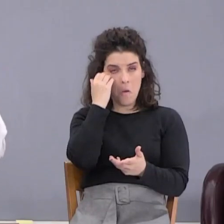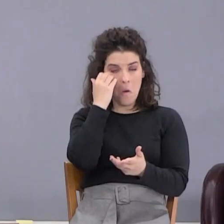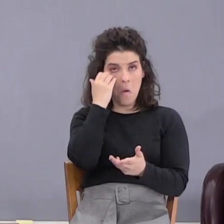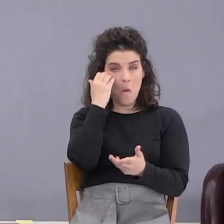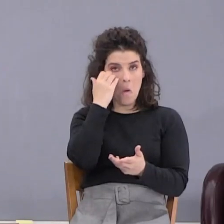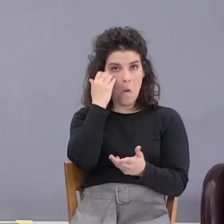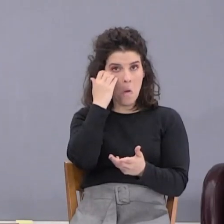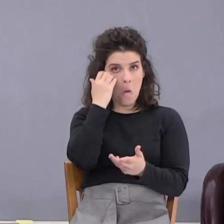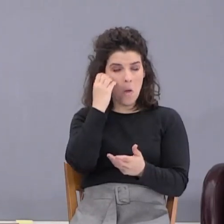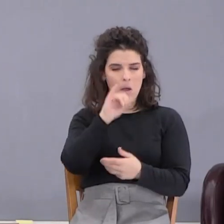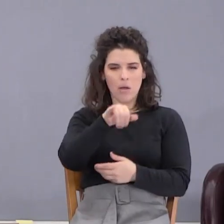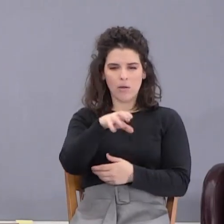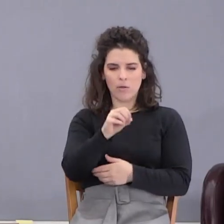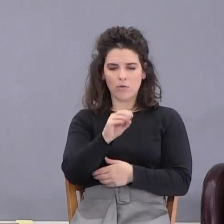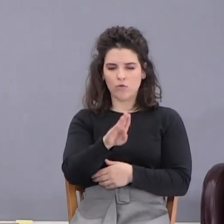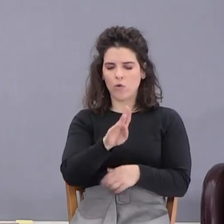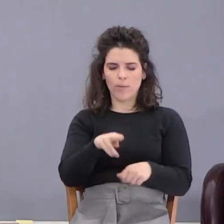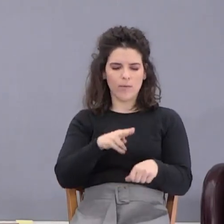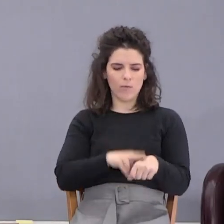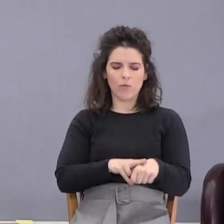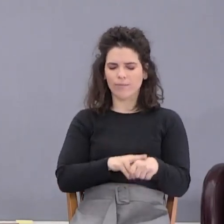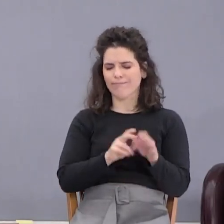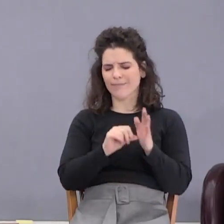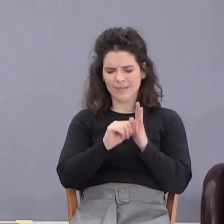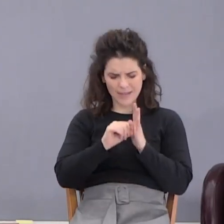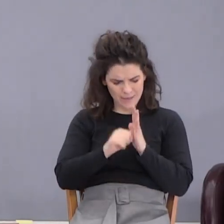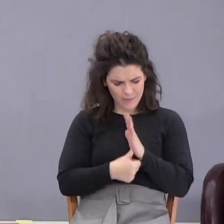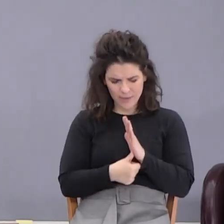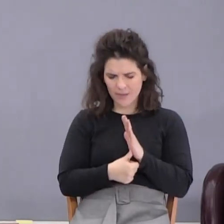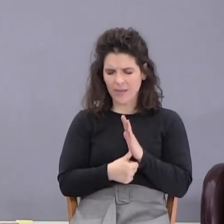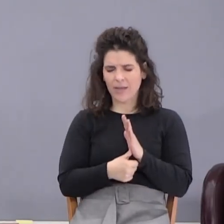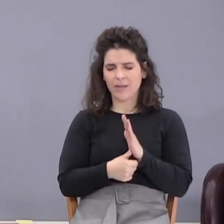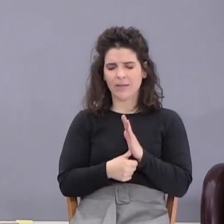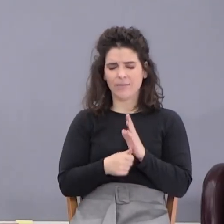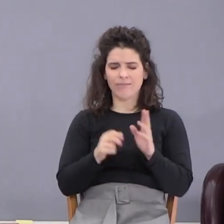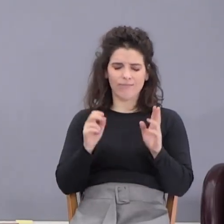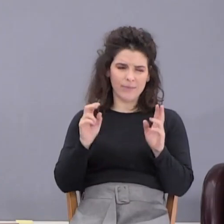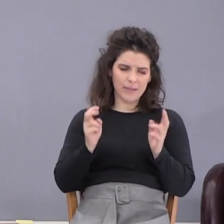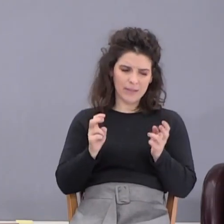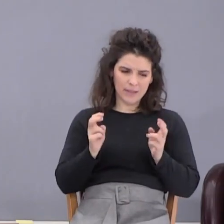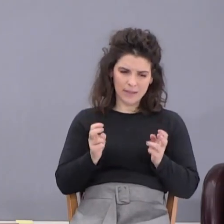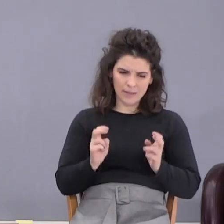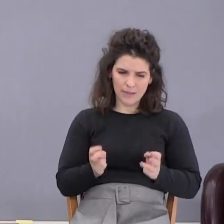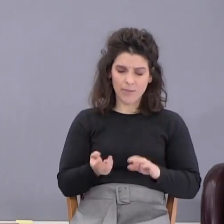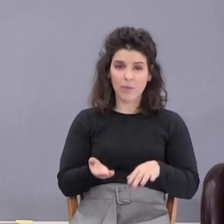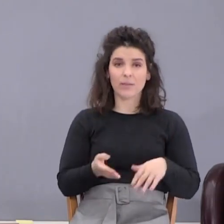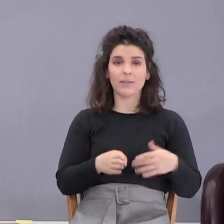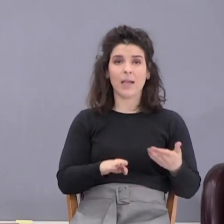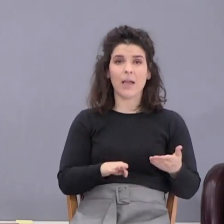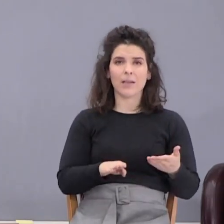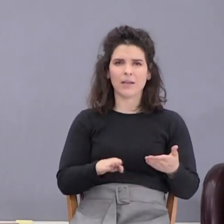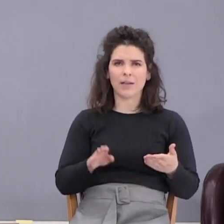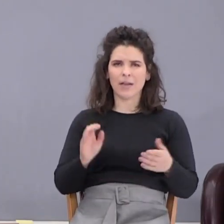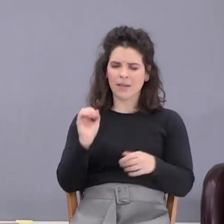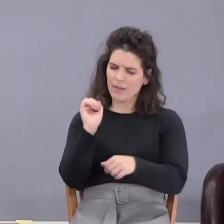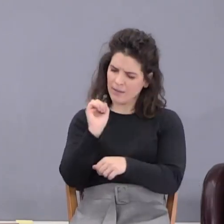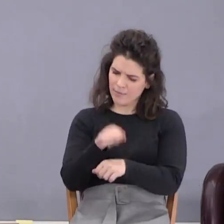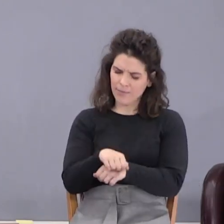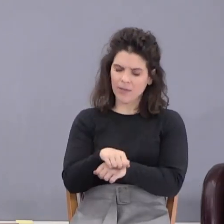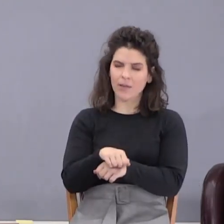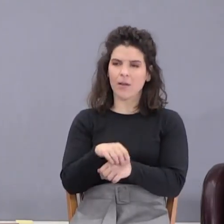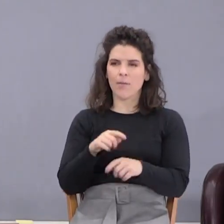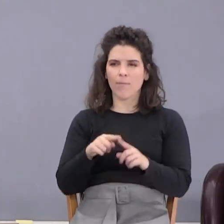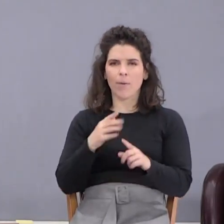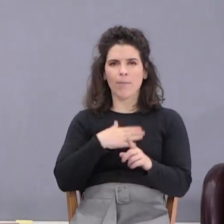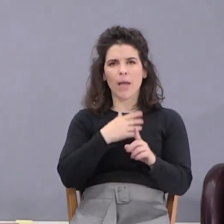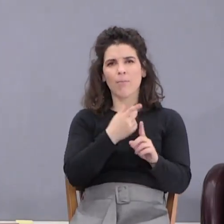Job, of course, he's emphasizing the issues of death and the defeat thereof. But